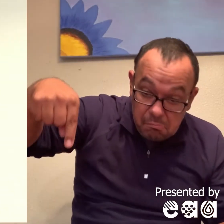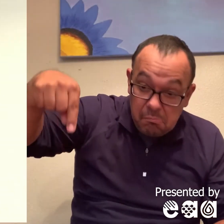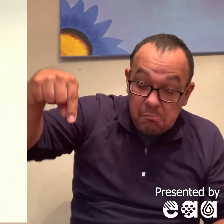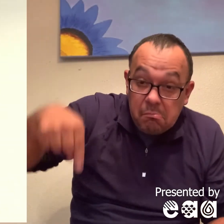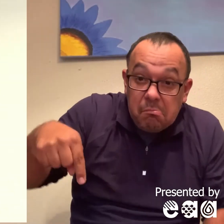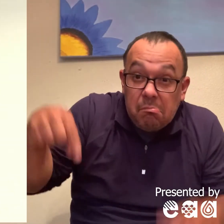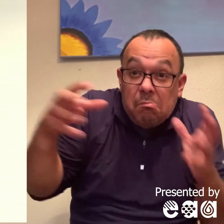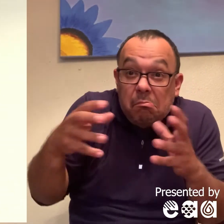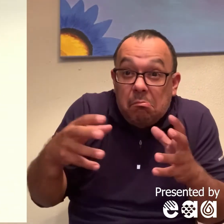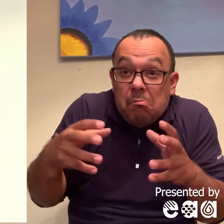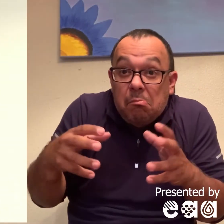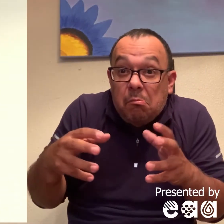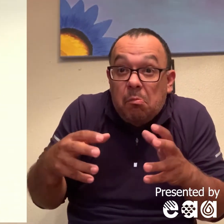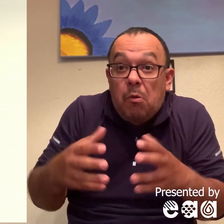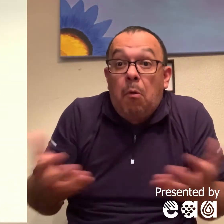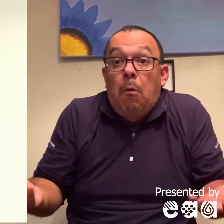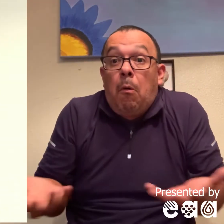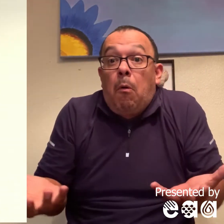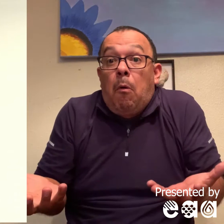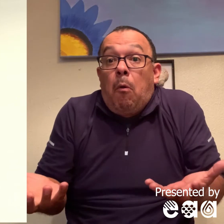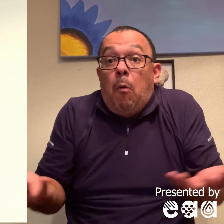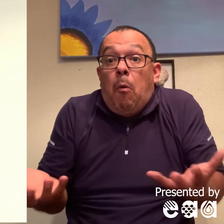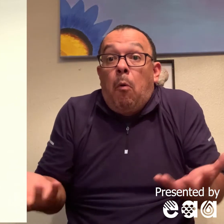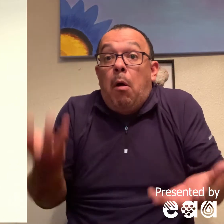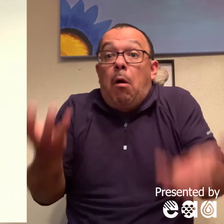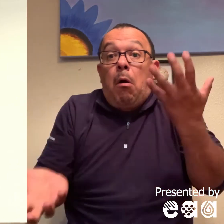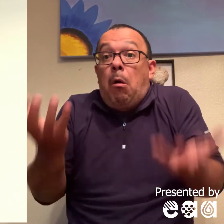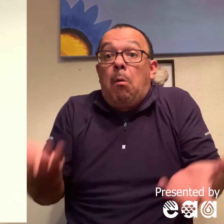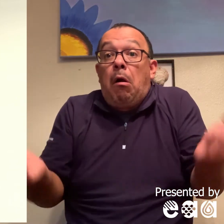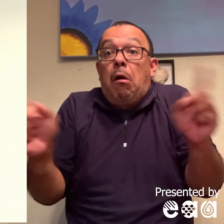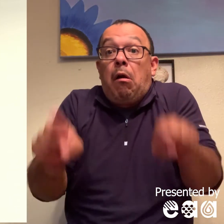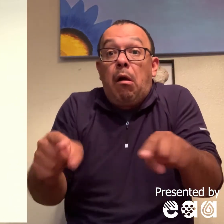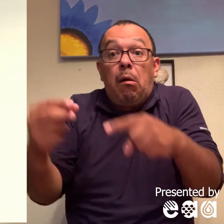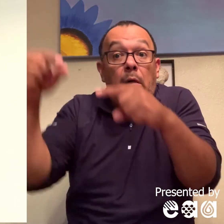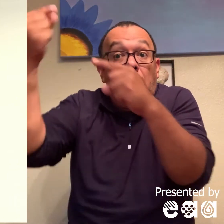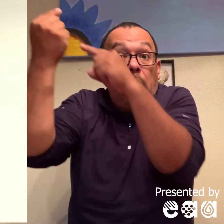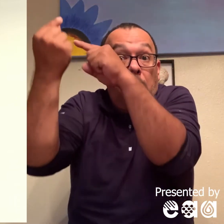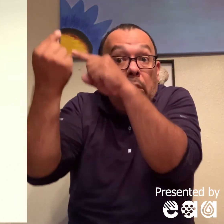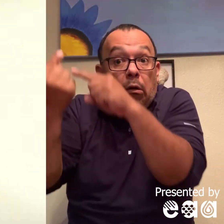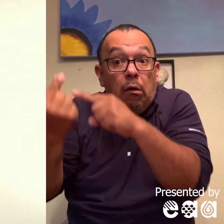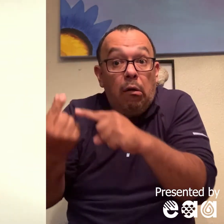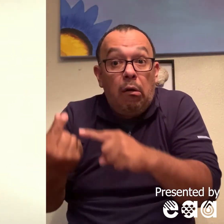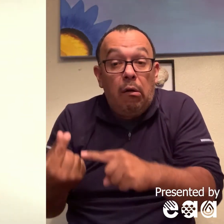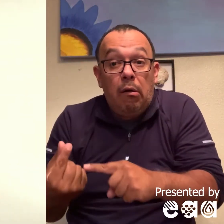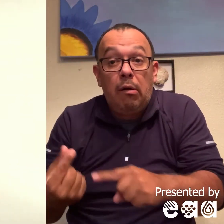afraid of what might happen to him.